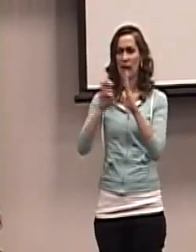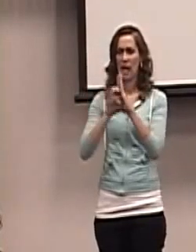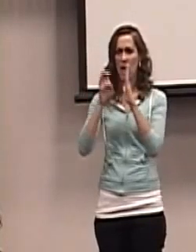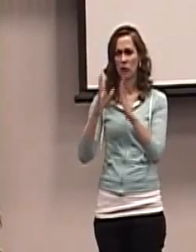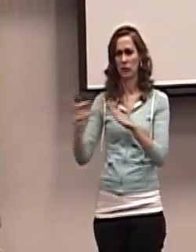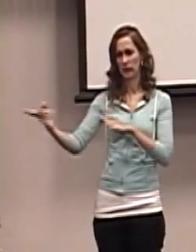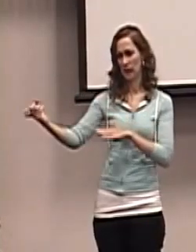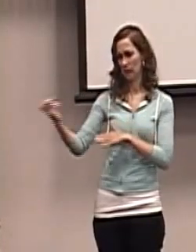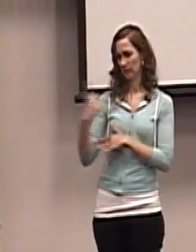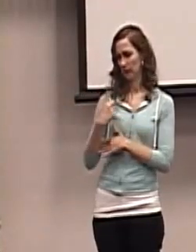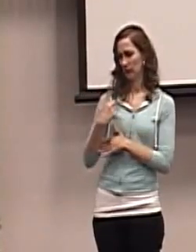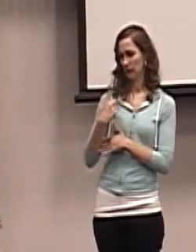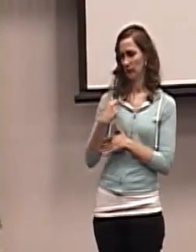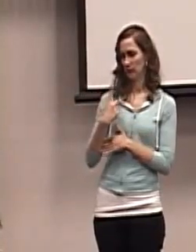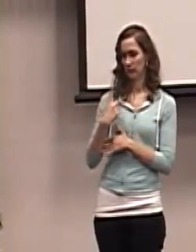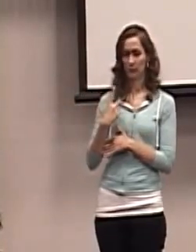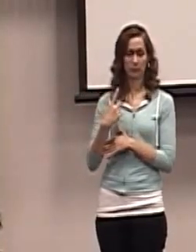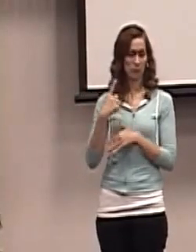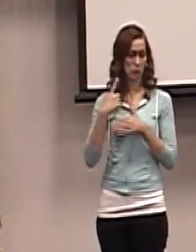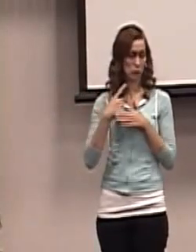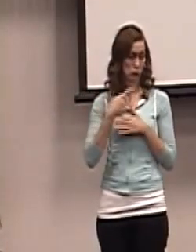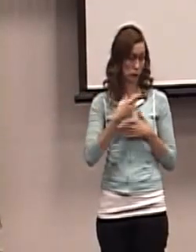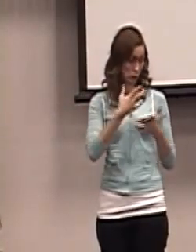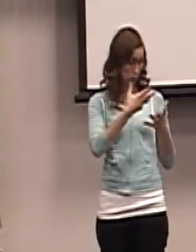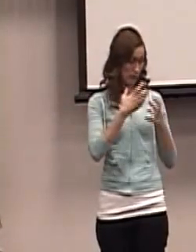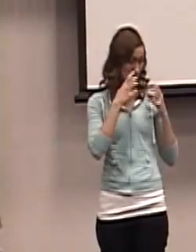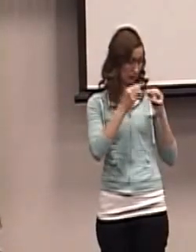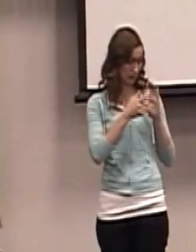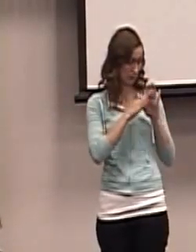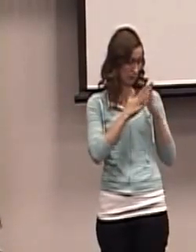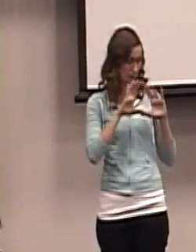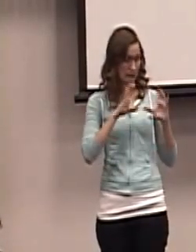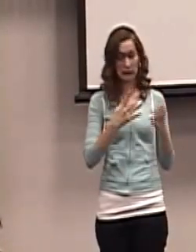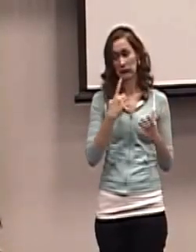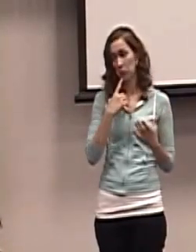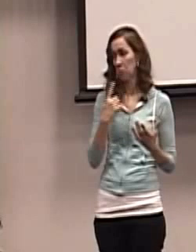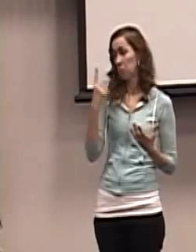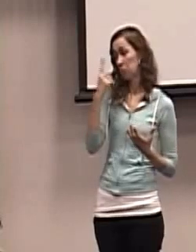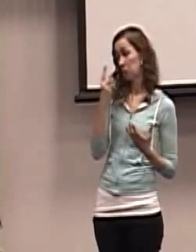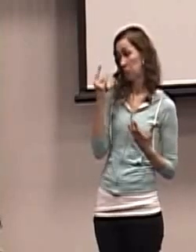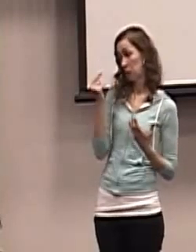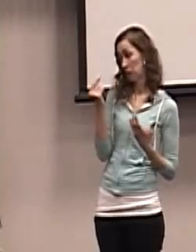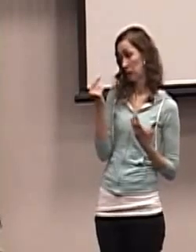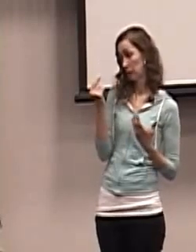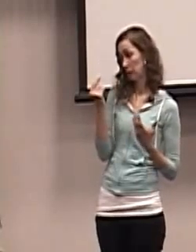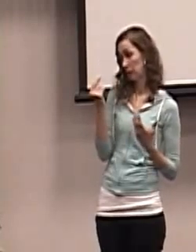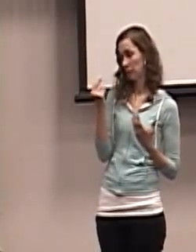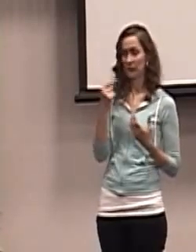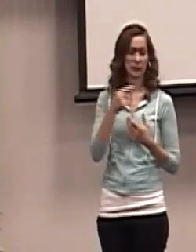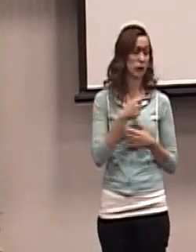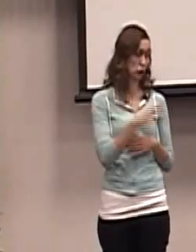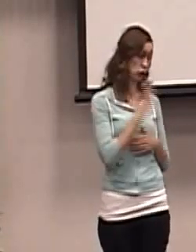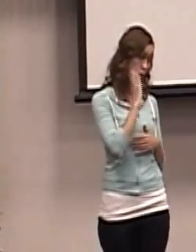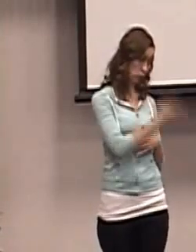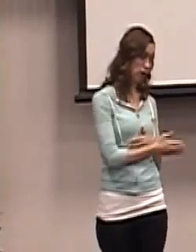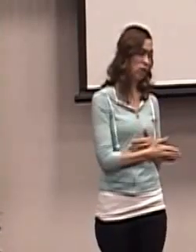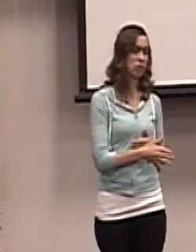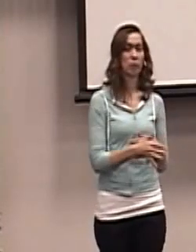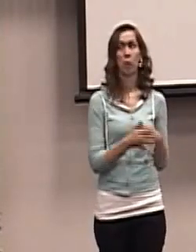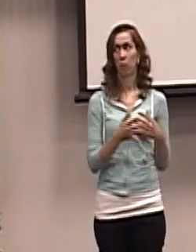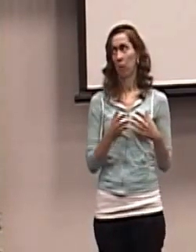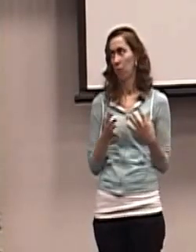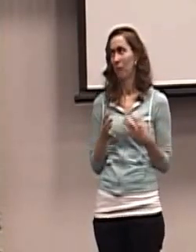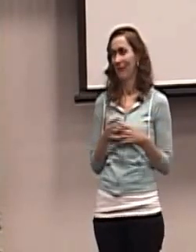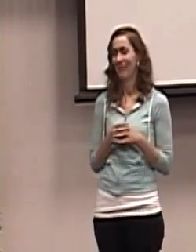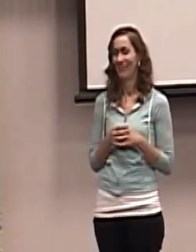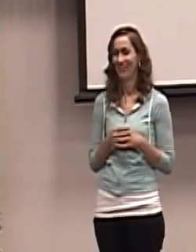time that would I like to teach a Bible class. I said, well, I'll think about it. And they said, yes, you will. And